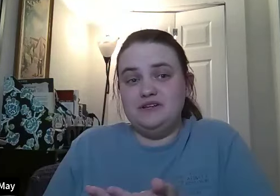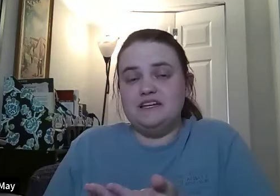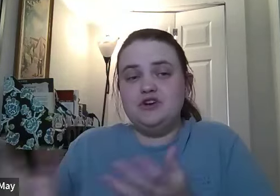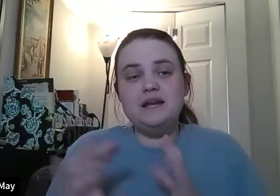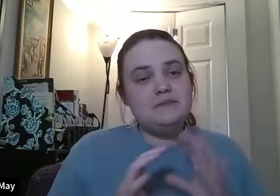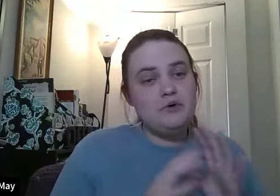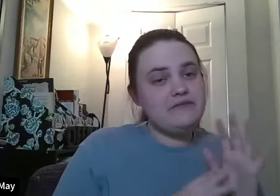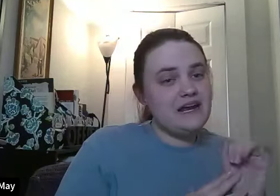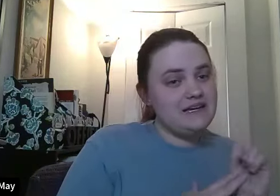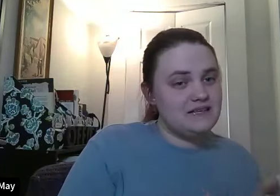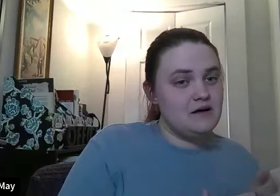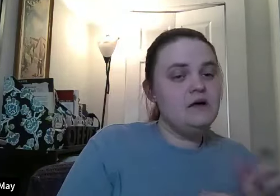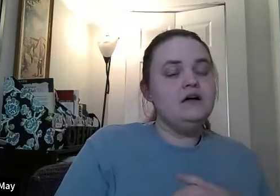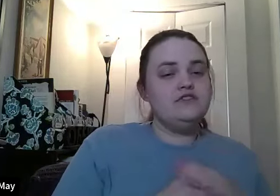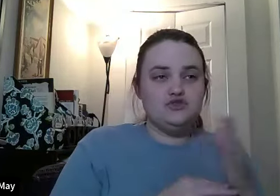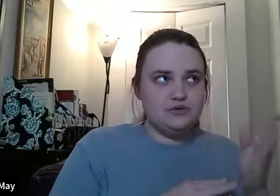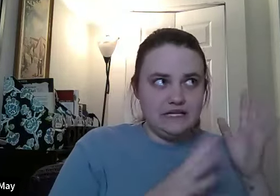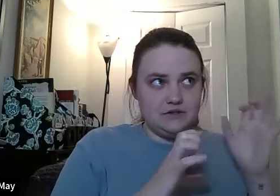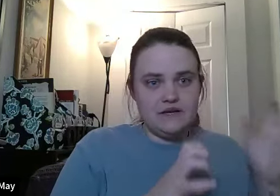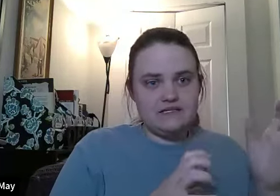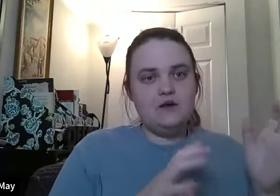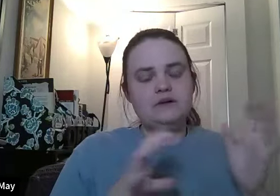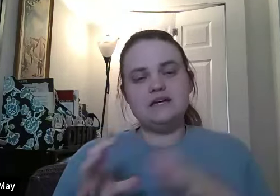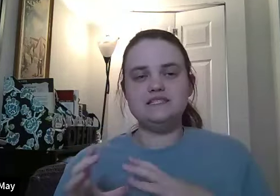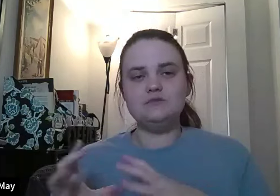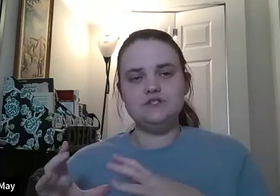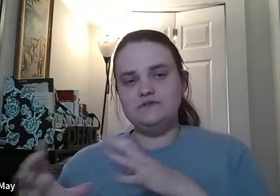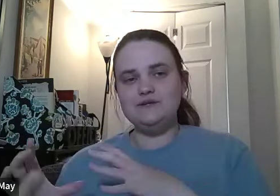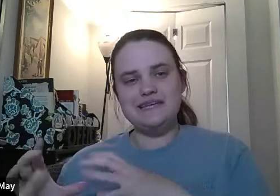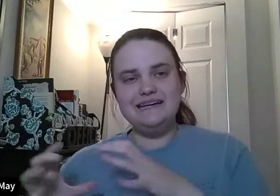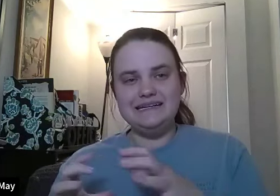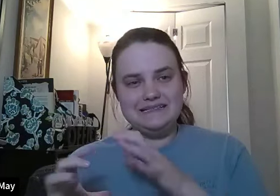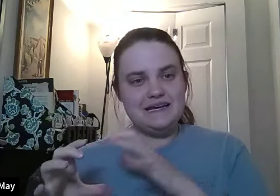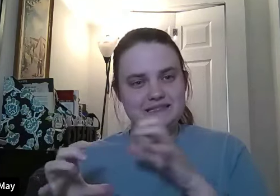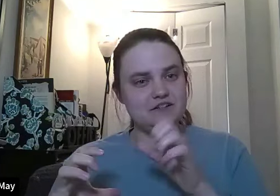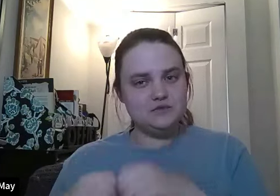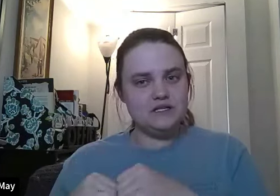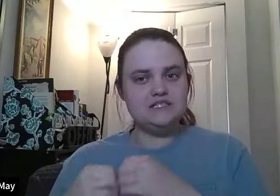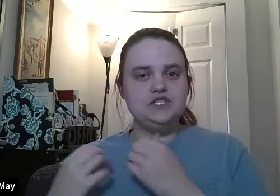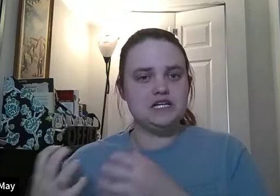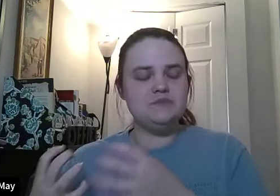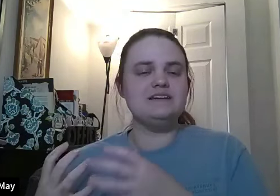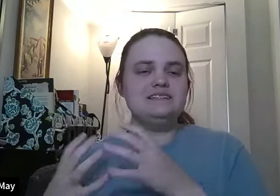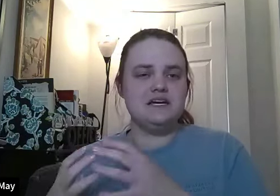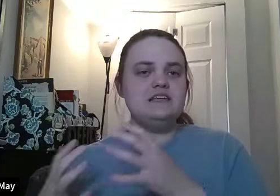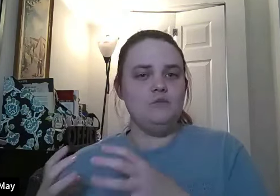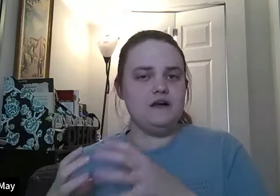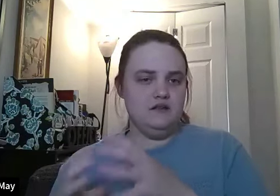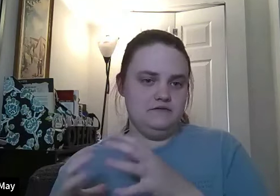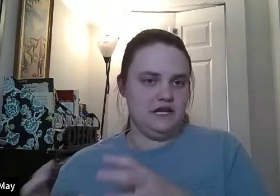I try to be more of that ASL, the true nature of ASL, but I still will do a few signing exact English ones just because it does help that